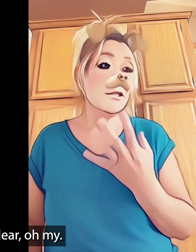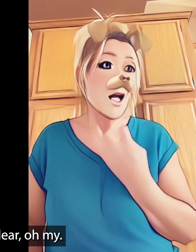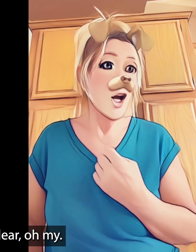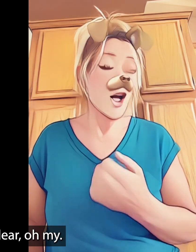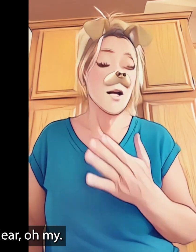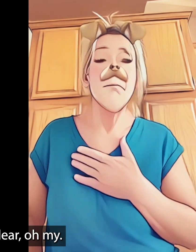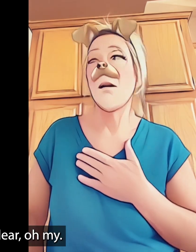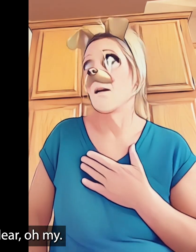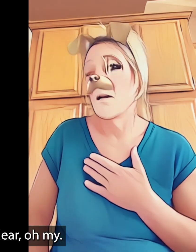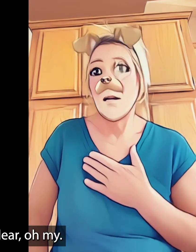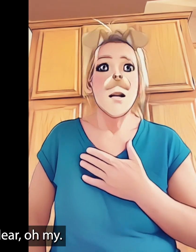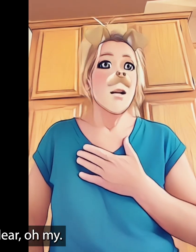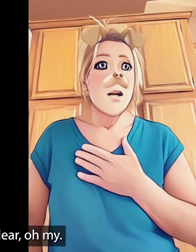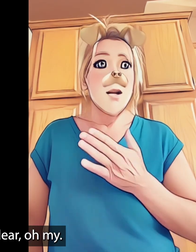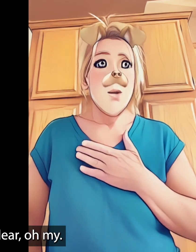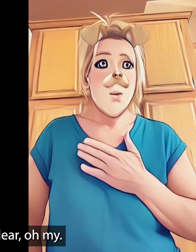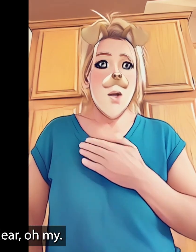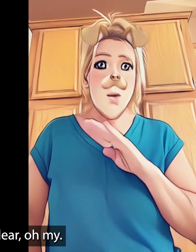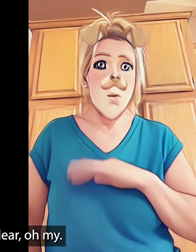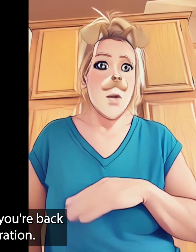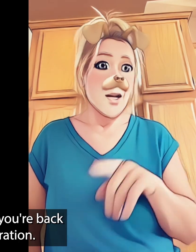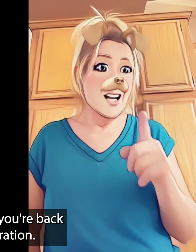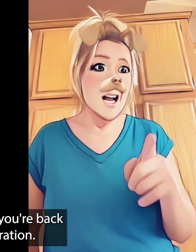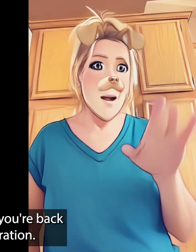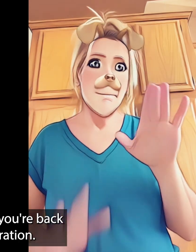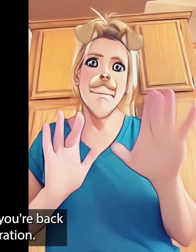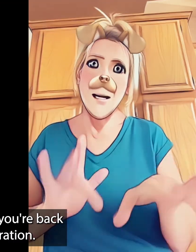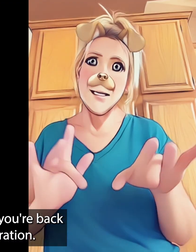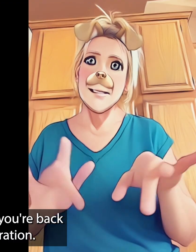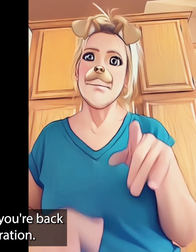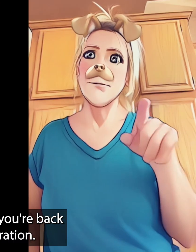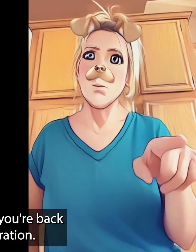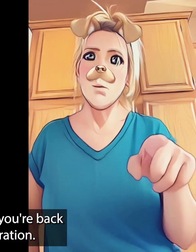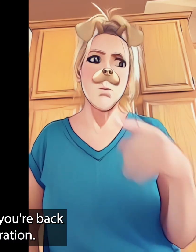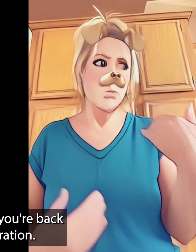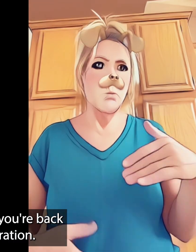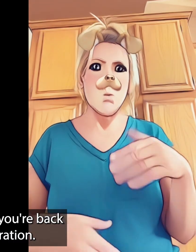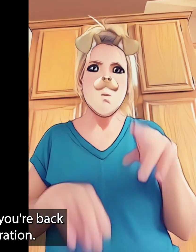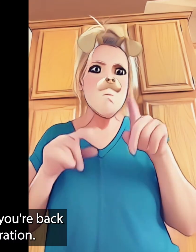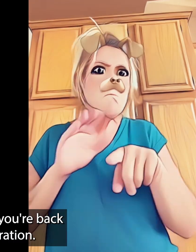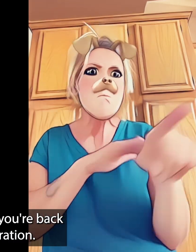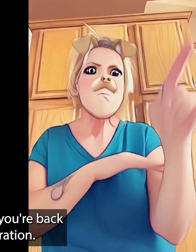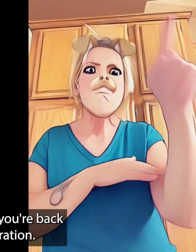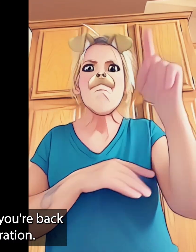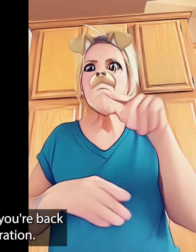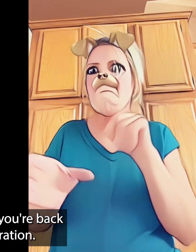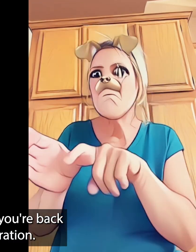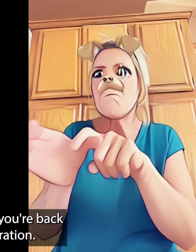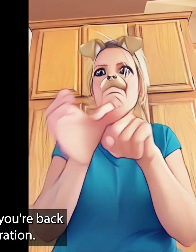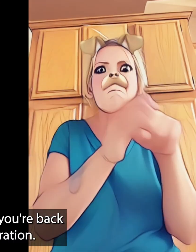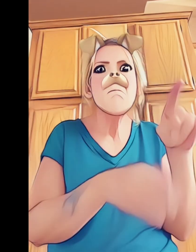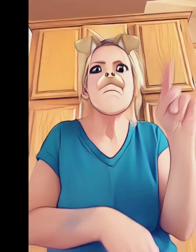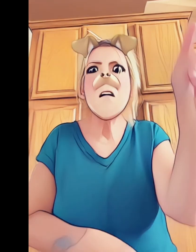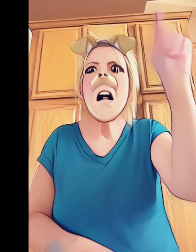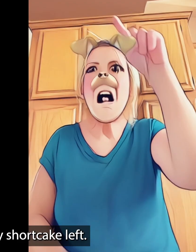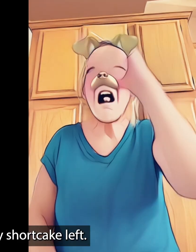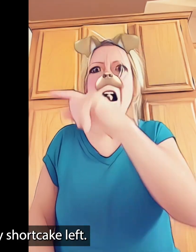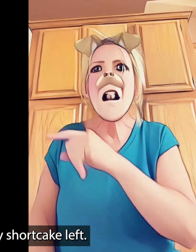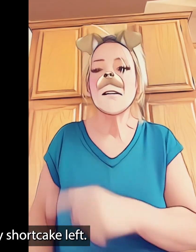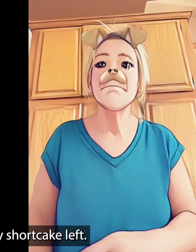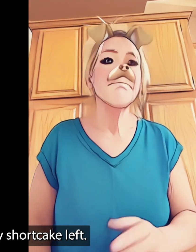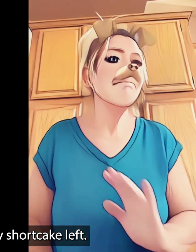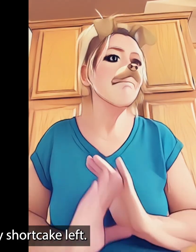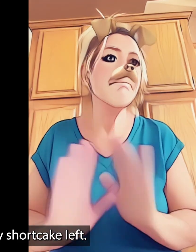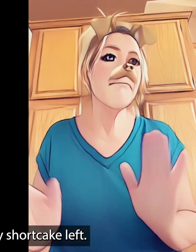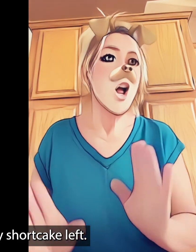His mother said, "Oh dear, oh my, I am so relieved that you're back from your exploration.